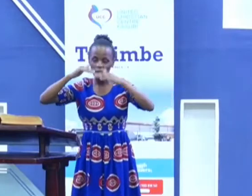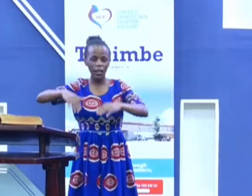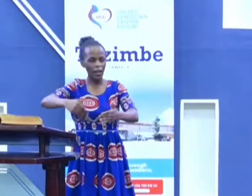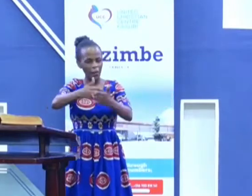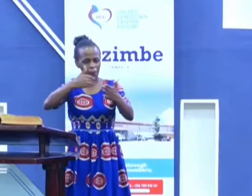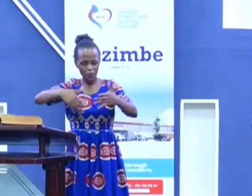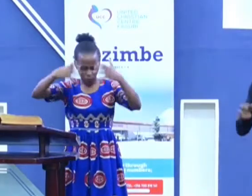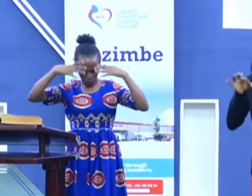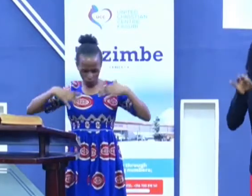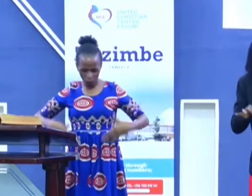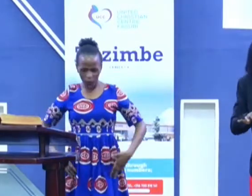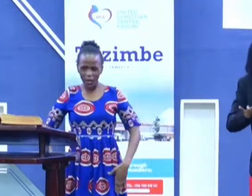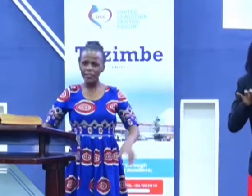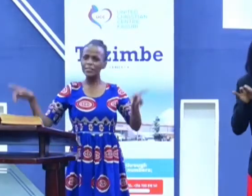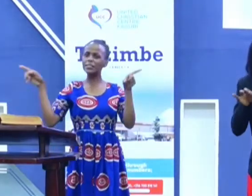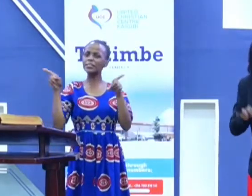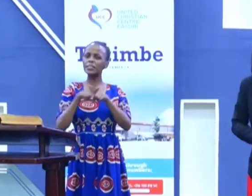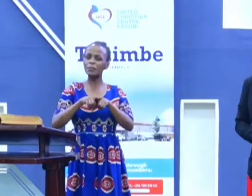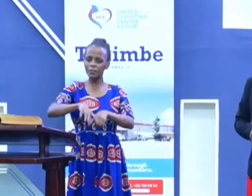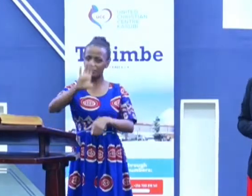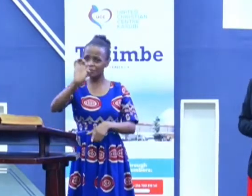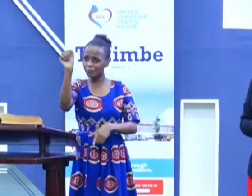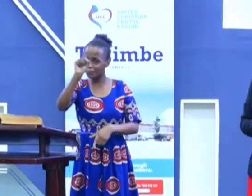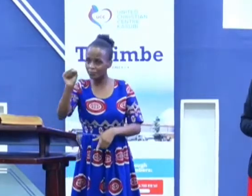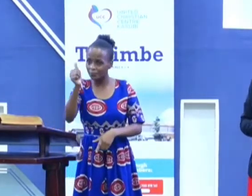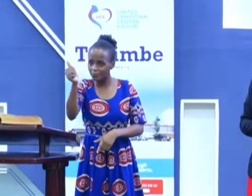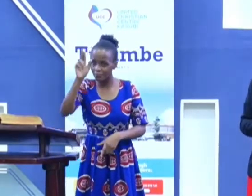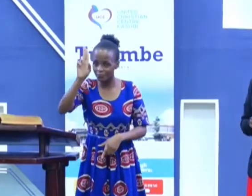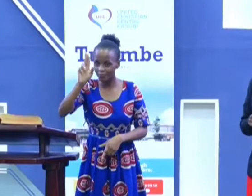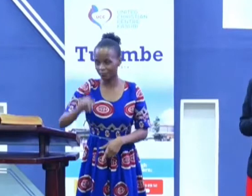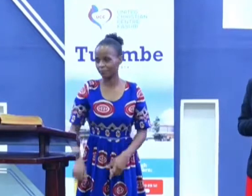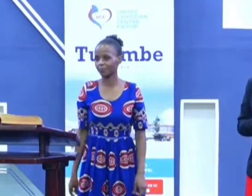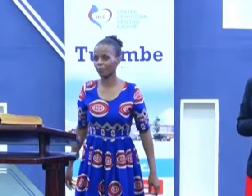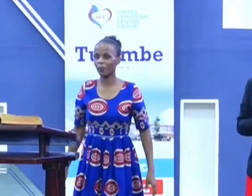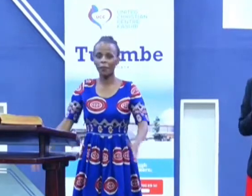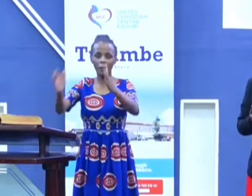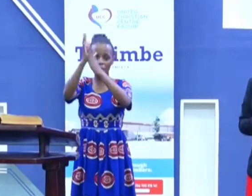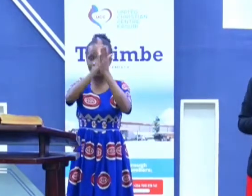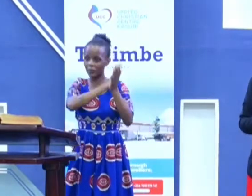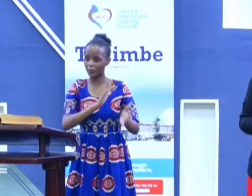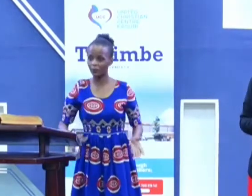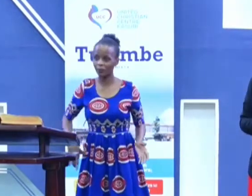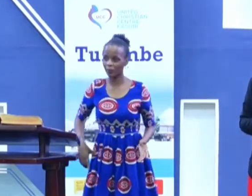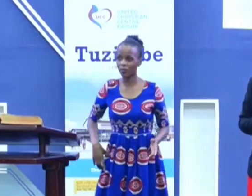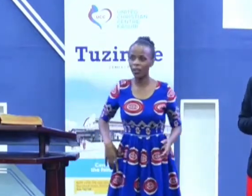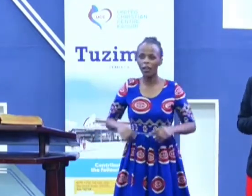was dressed up with Esau. Praise the